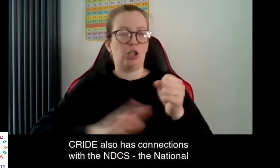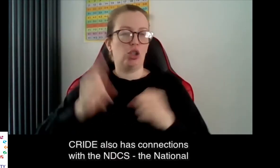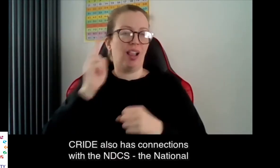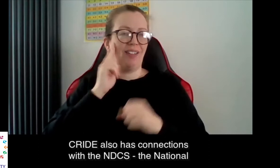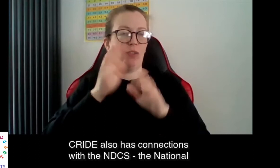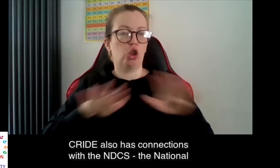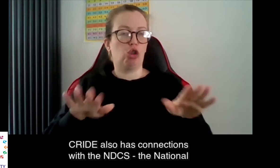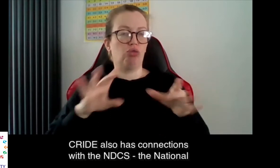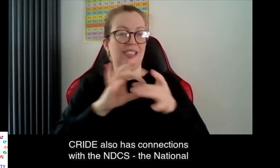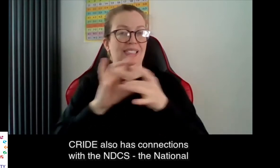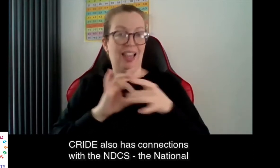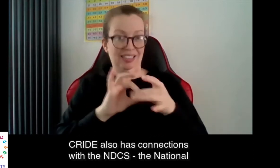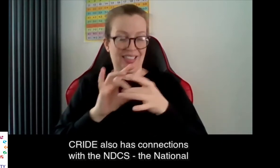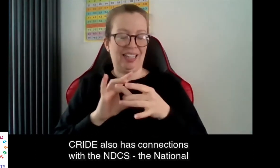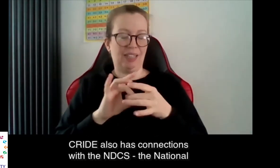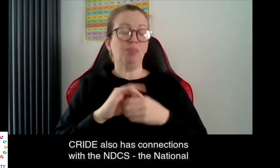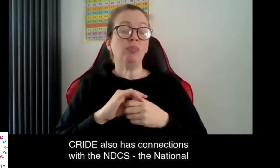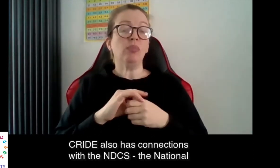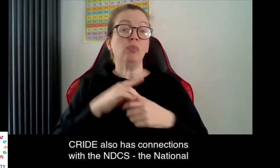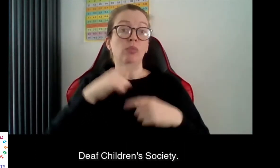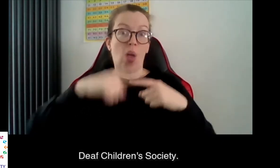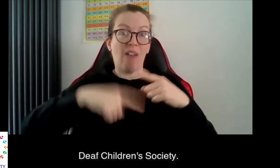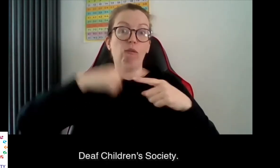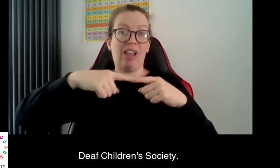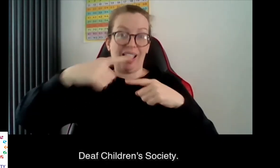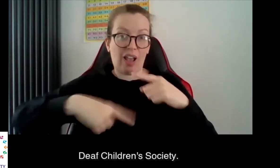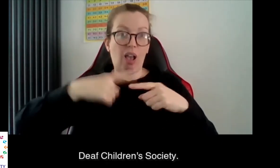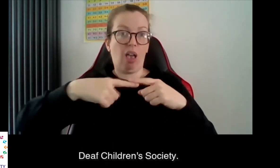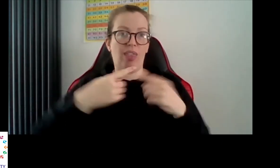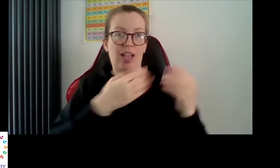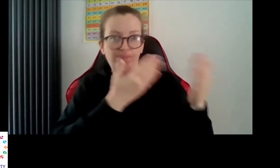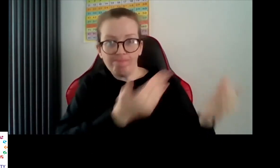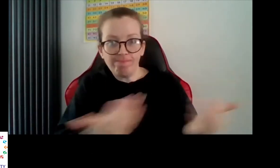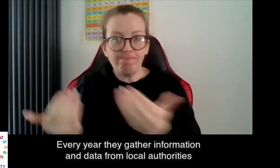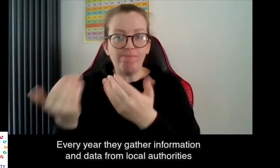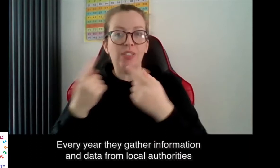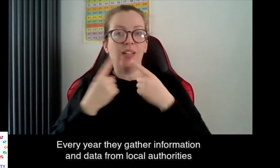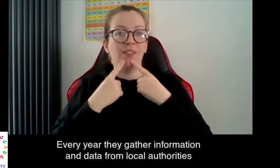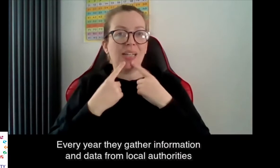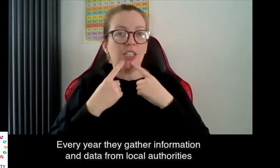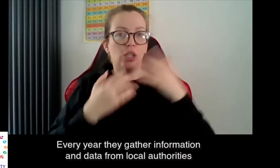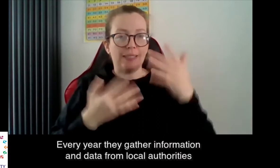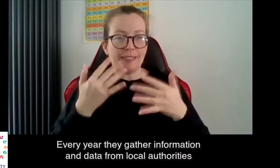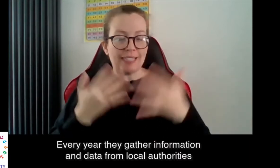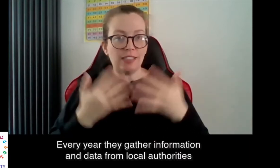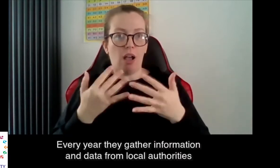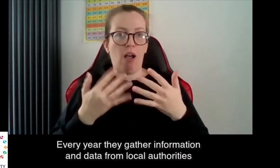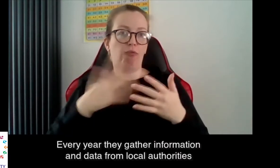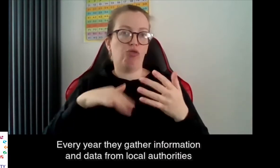has connections with the NDCS, the National Deaf Children's Society. Every year they gather information and data from